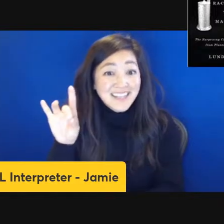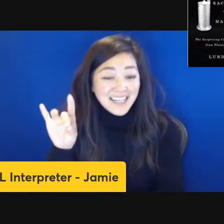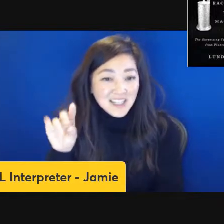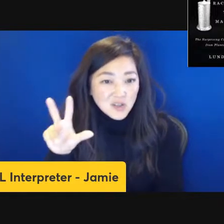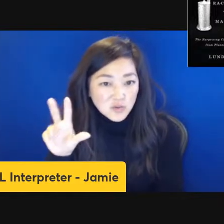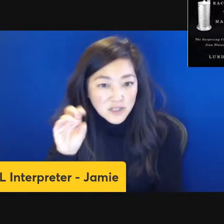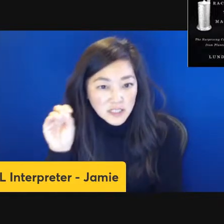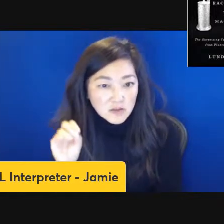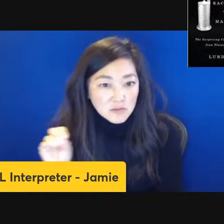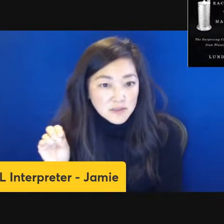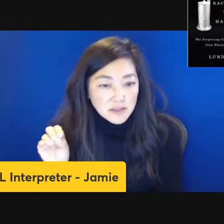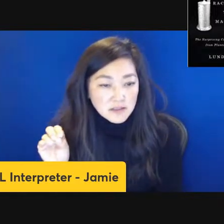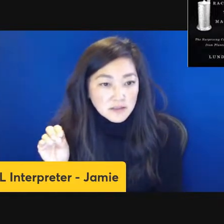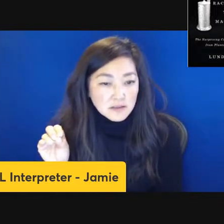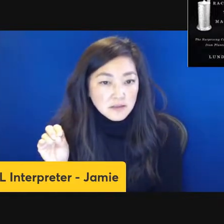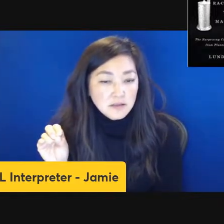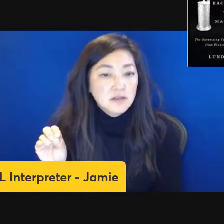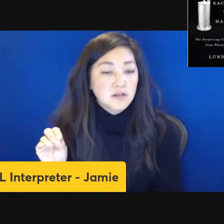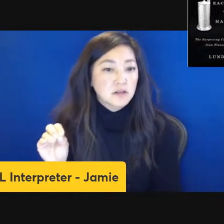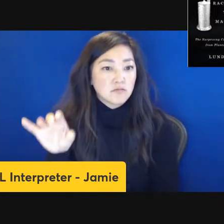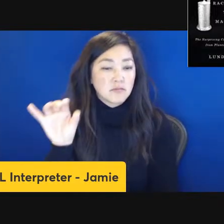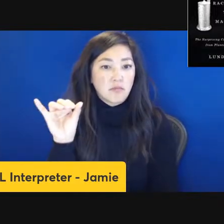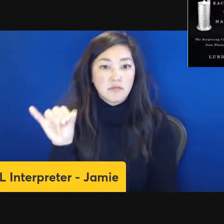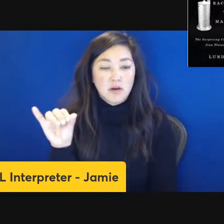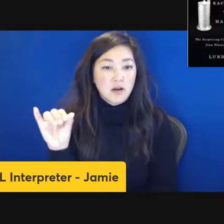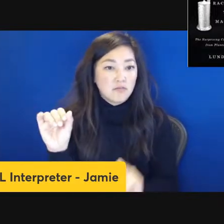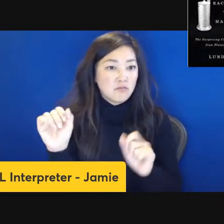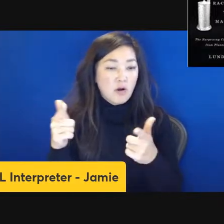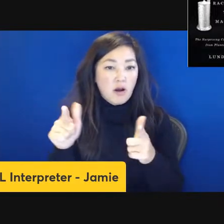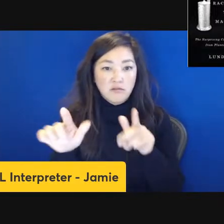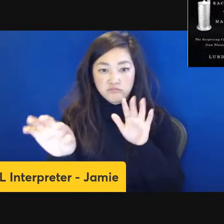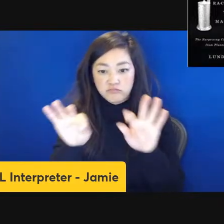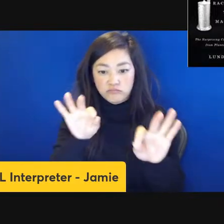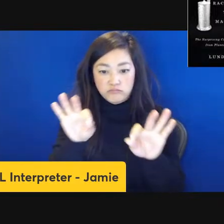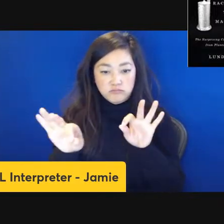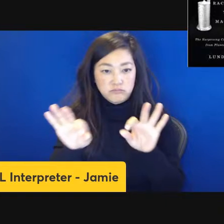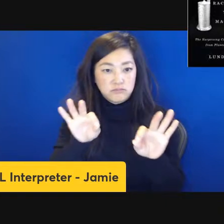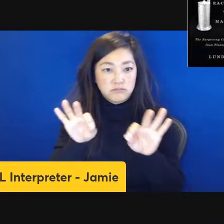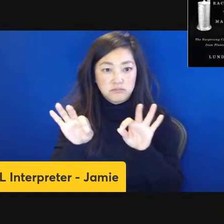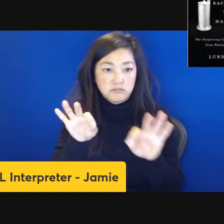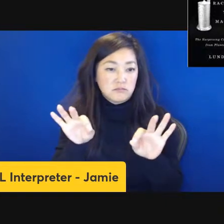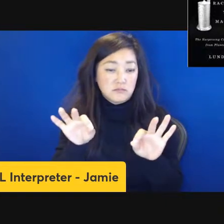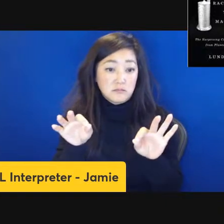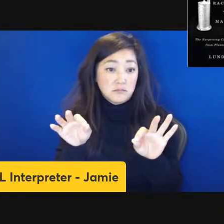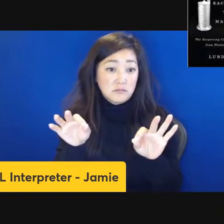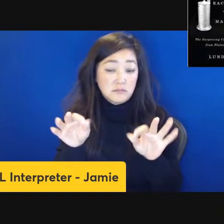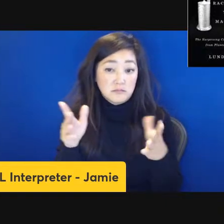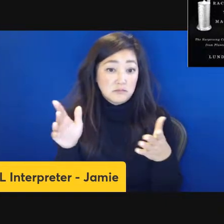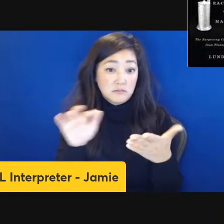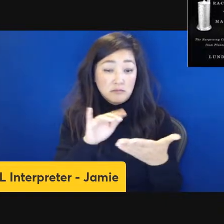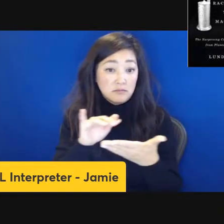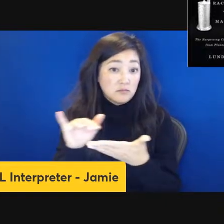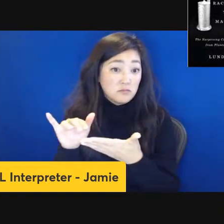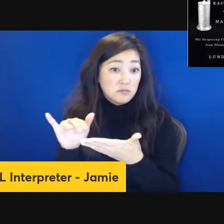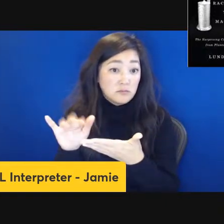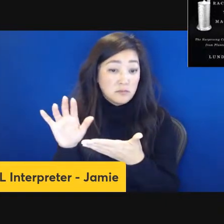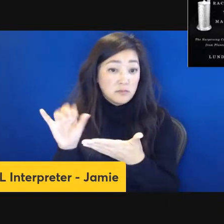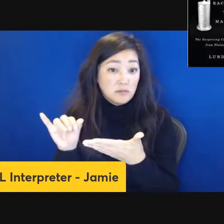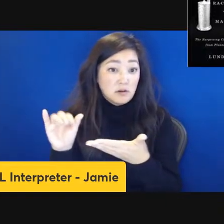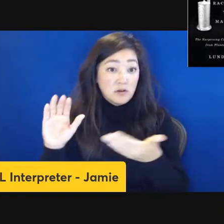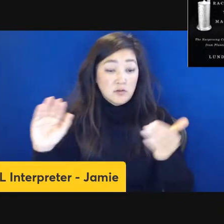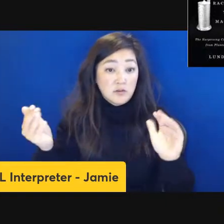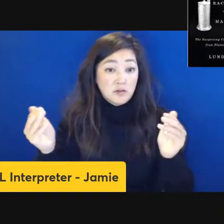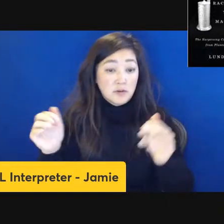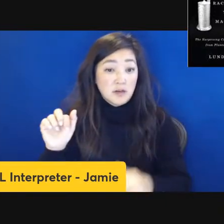83%. So these are all selected on the basis of being studies that compare